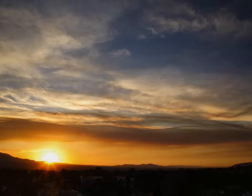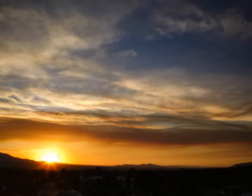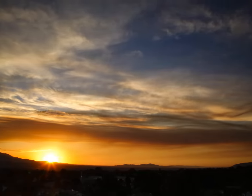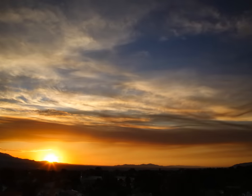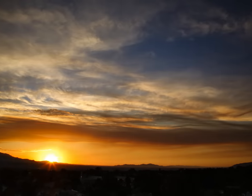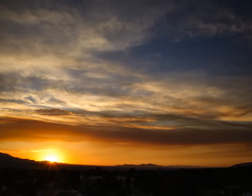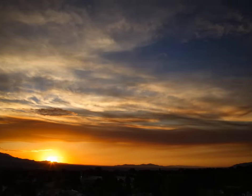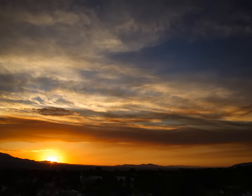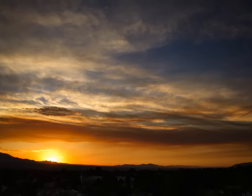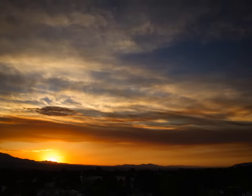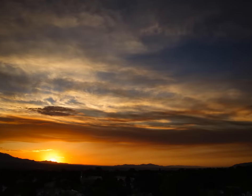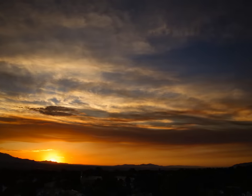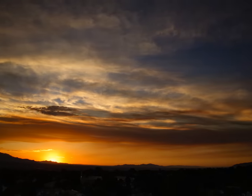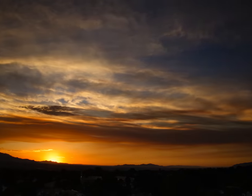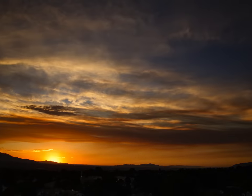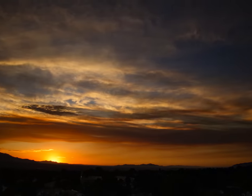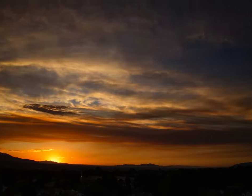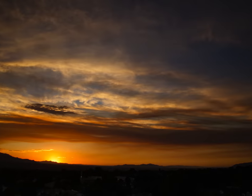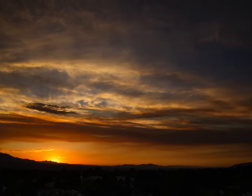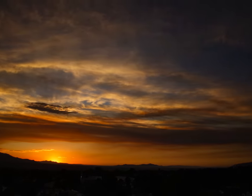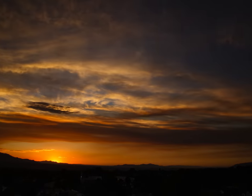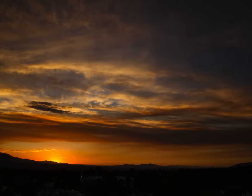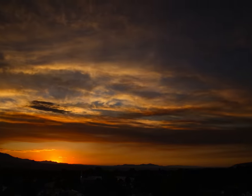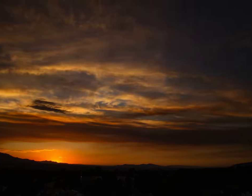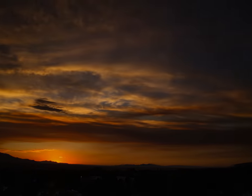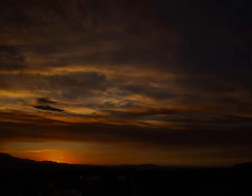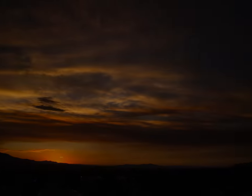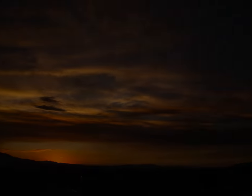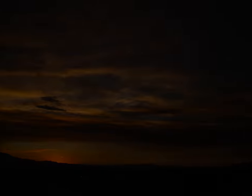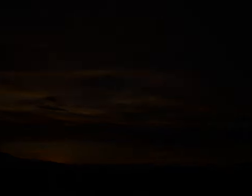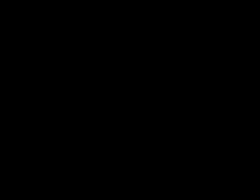will hang And know It may